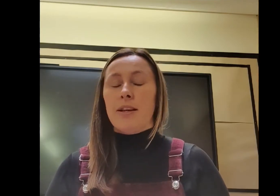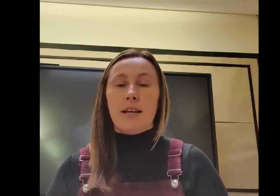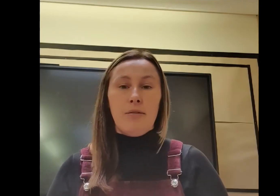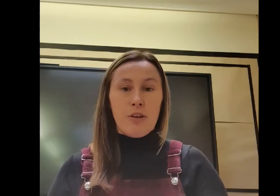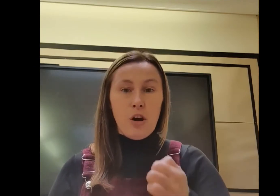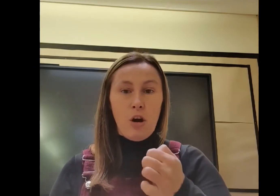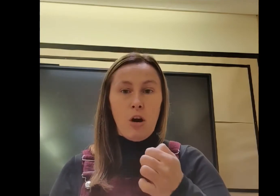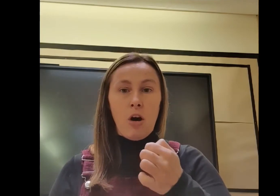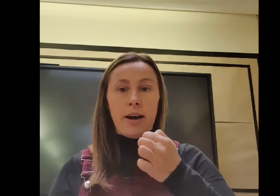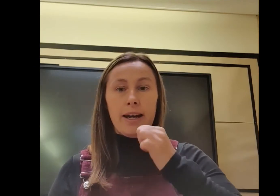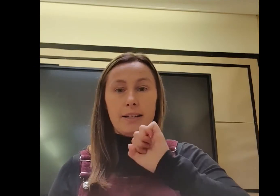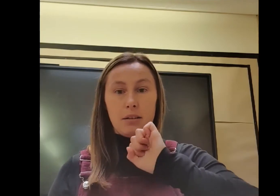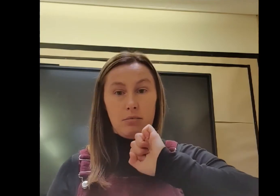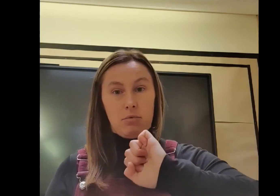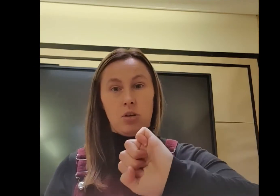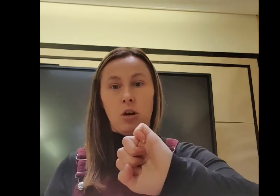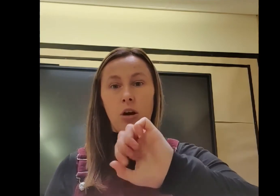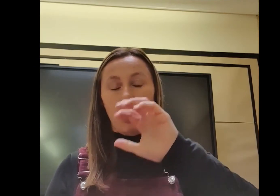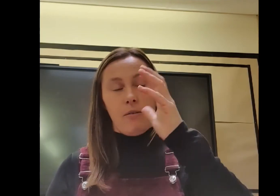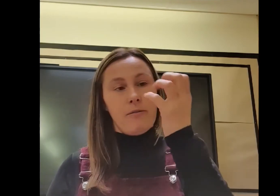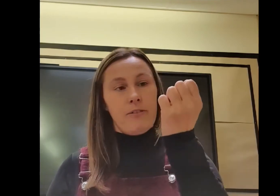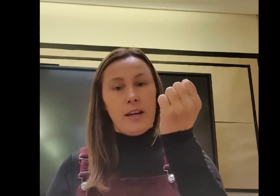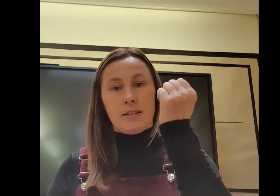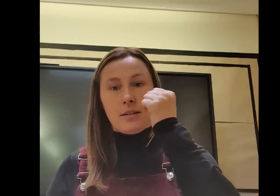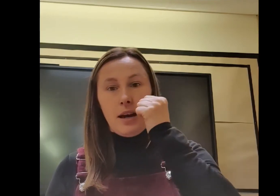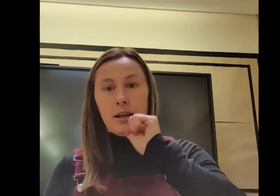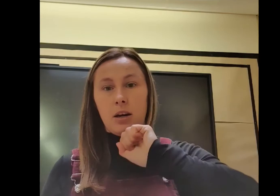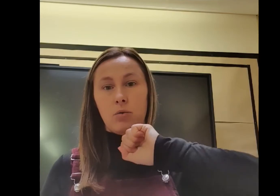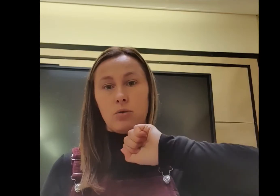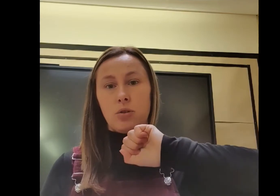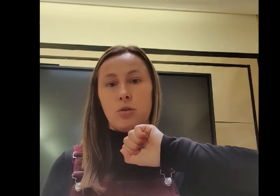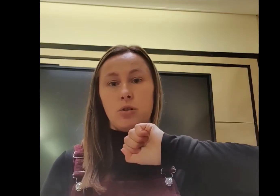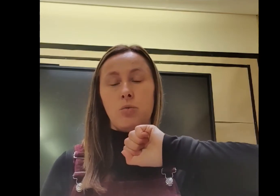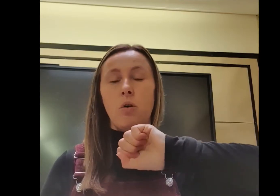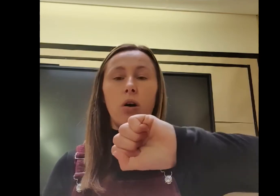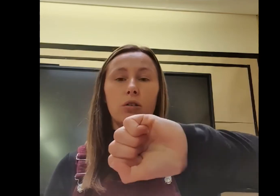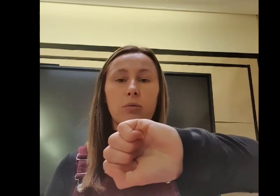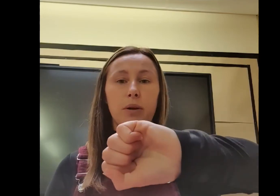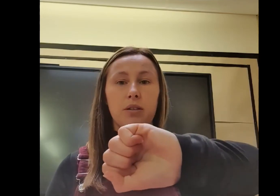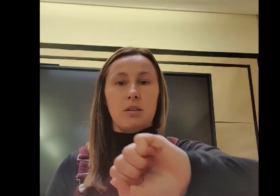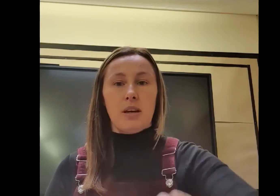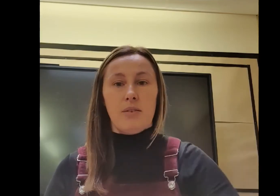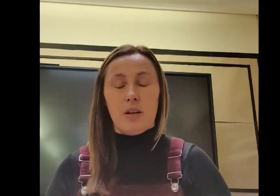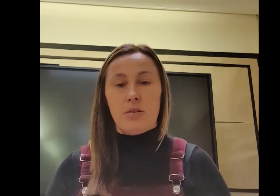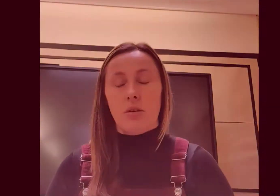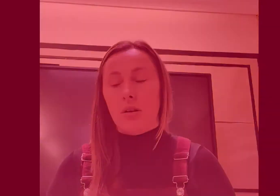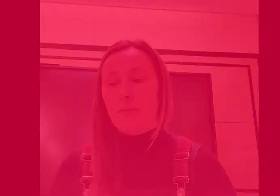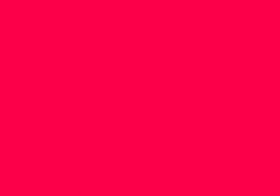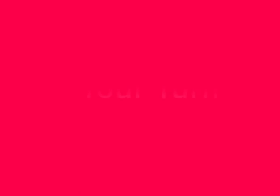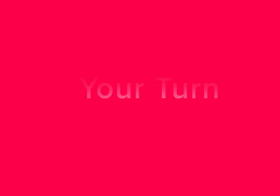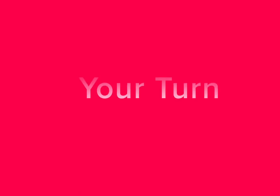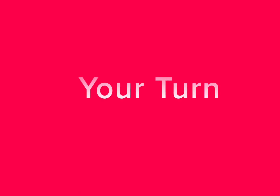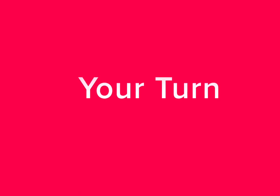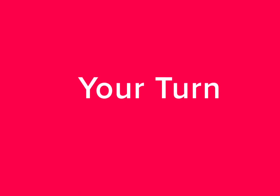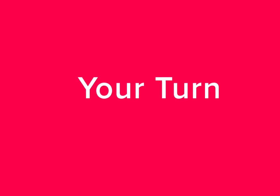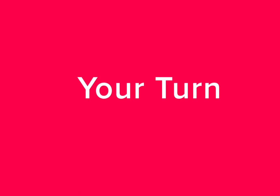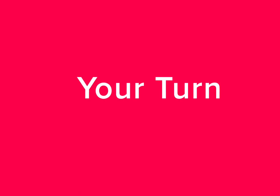sign for your is your fist, and it goes towards the person you're giving it to.